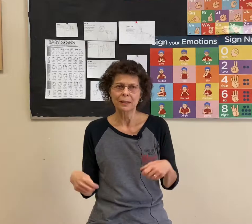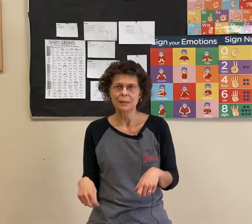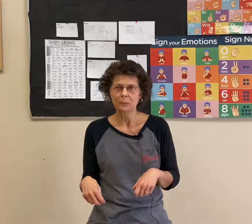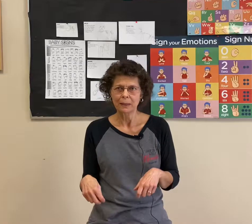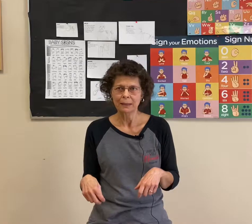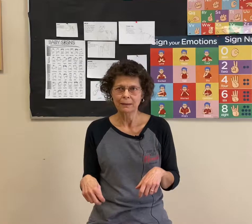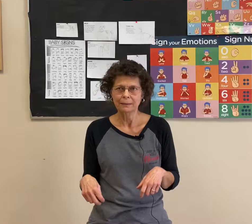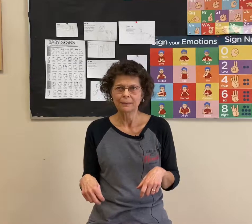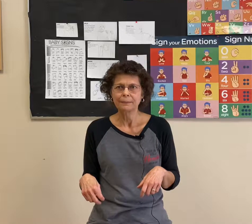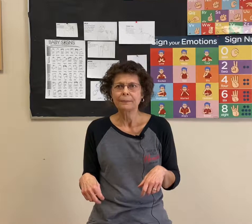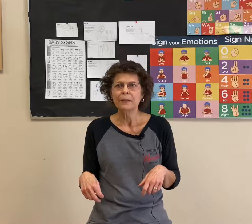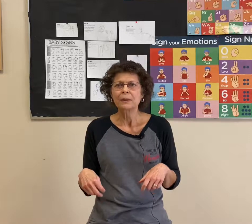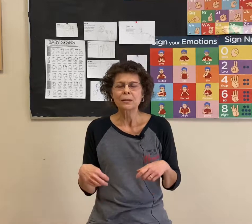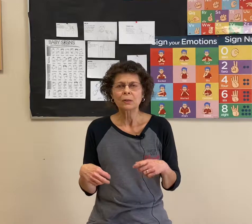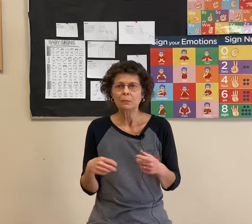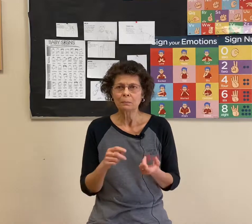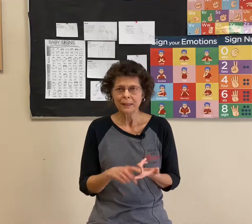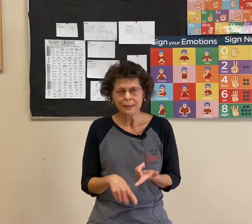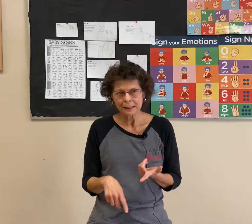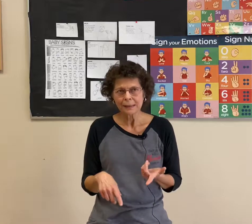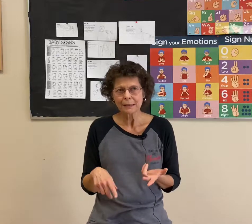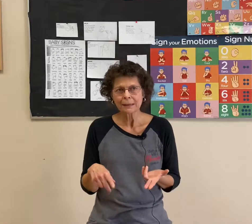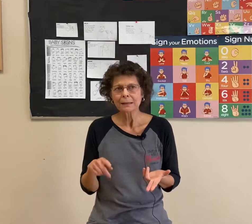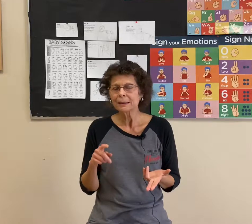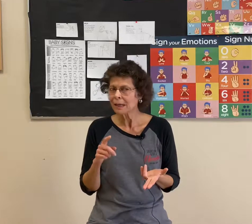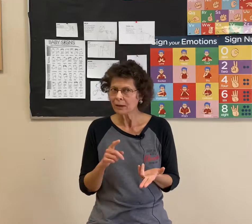mean. So be consistent, sign